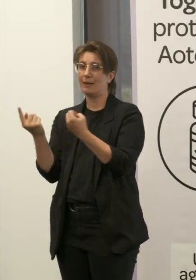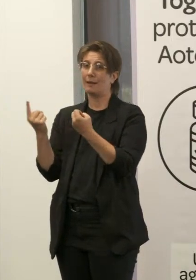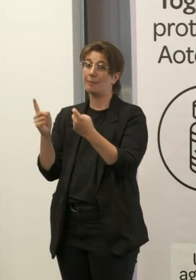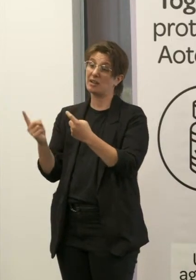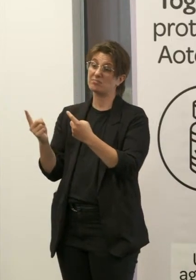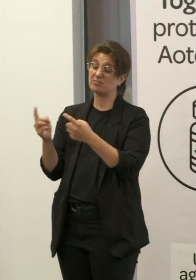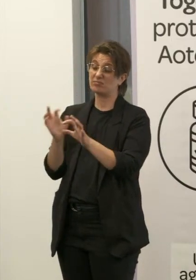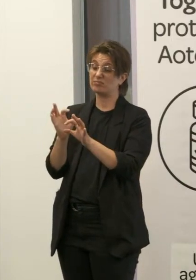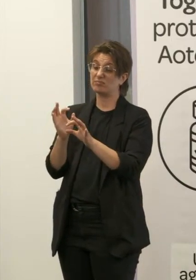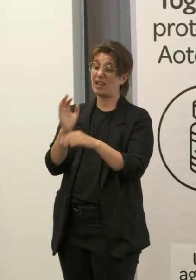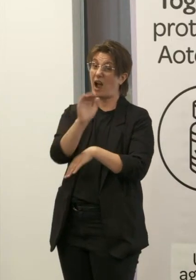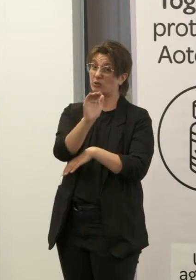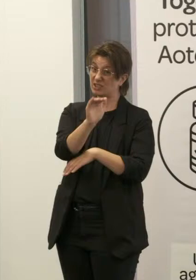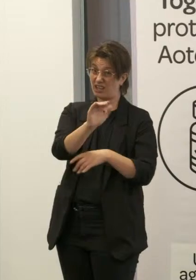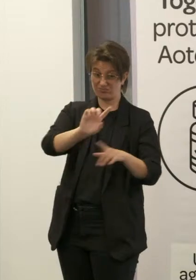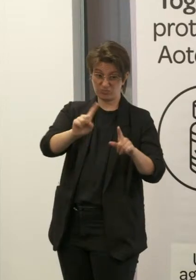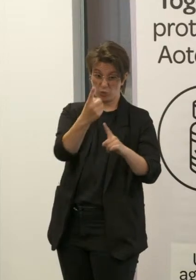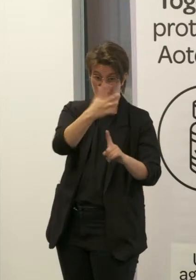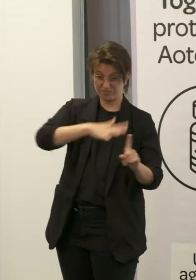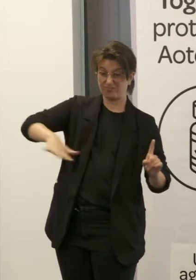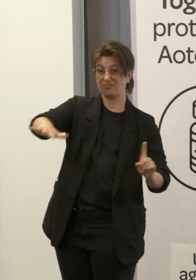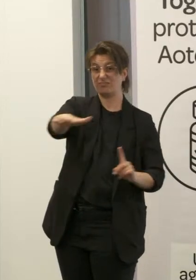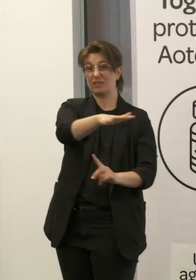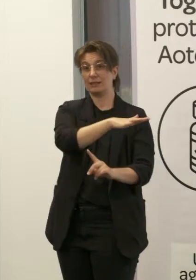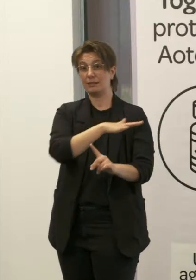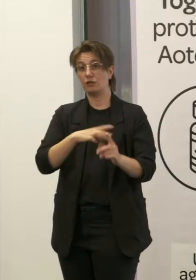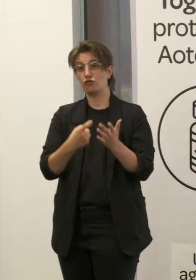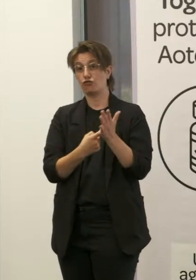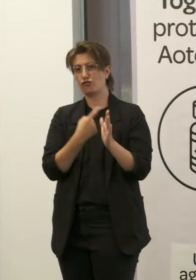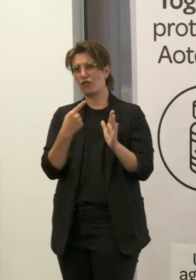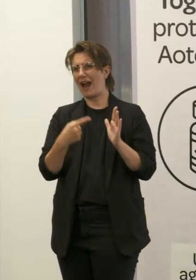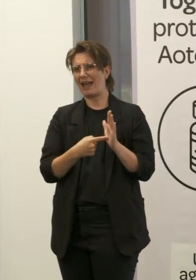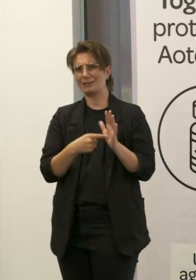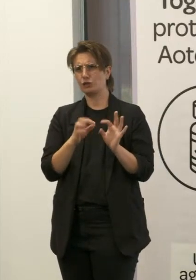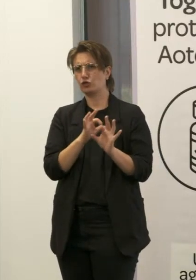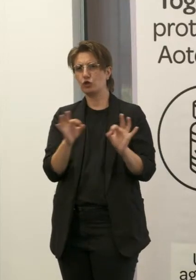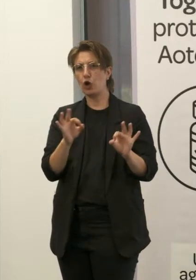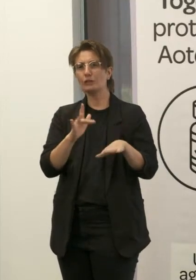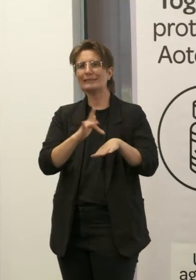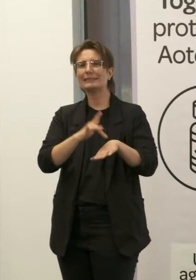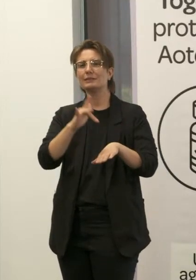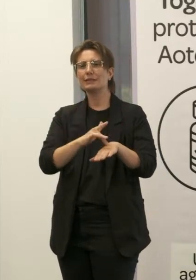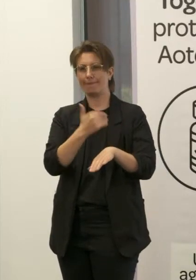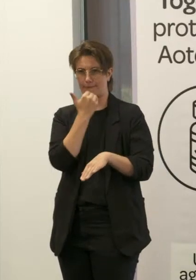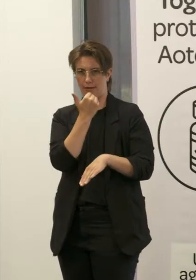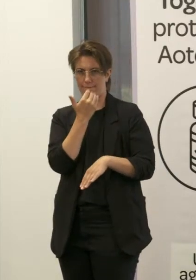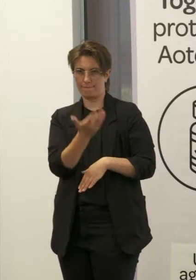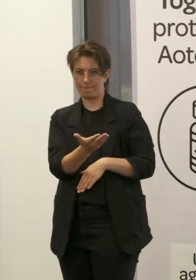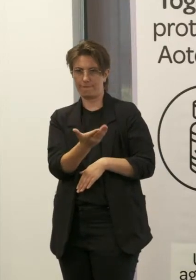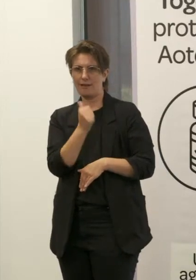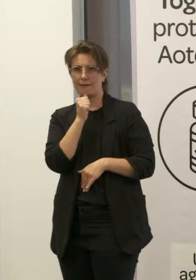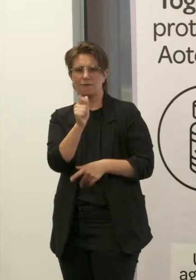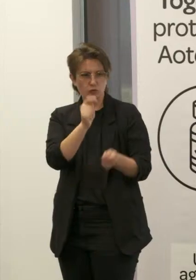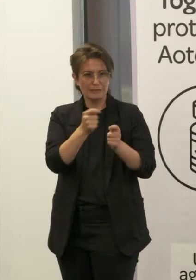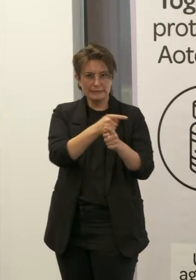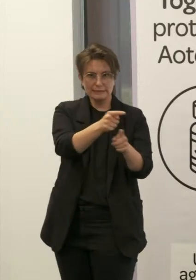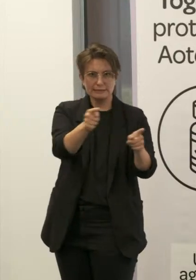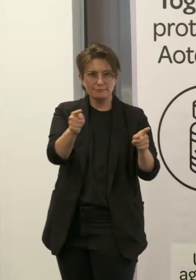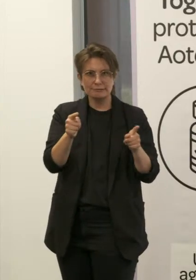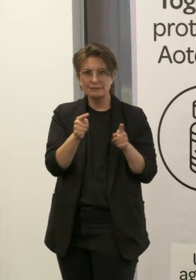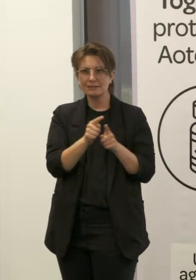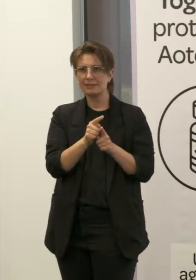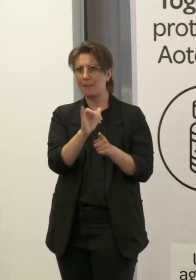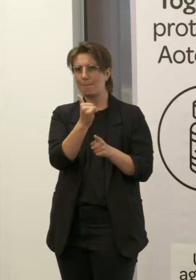3/4 of our cases, rapid antigen tests are just not sensitive enough. Our press gallery had an example of this earlier in the week where someone returned